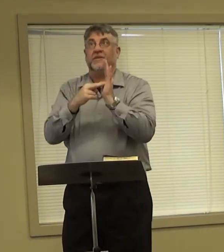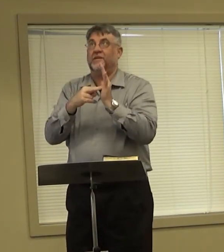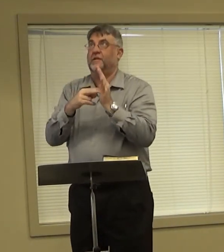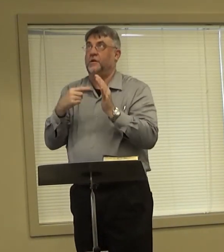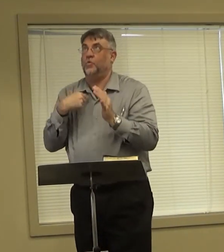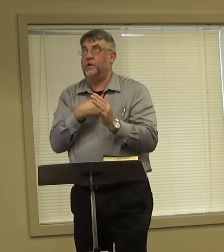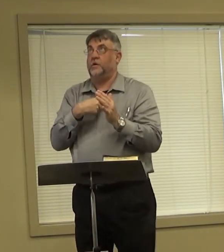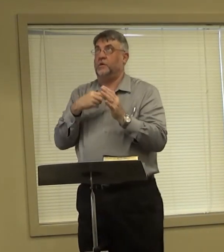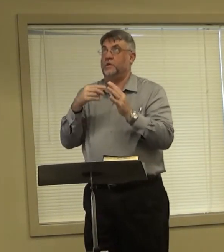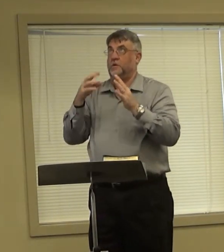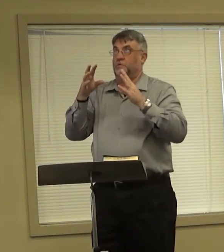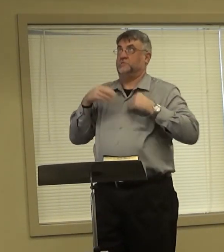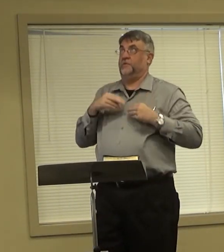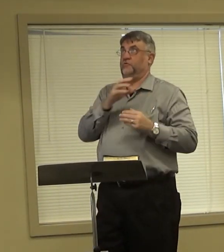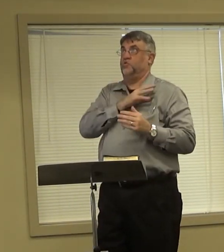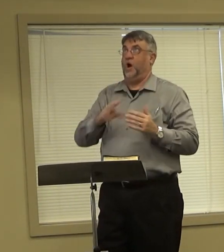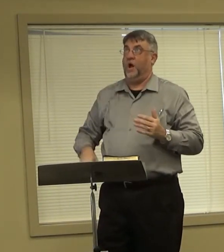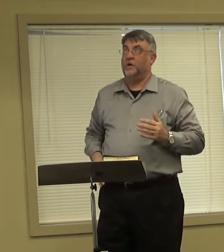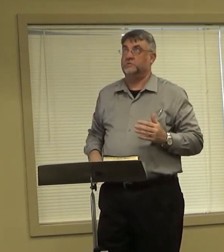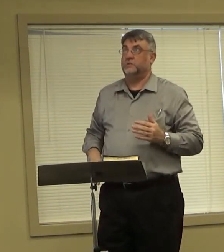means. More and more glory.